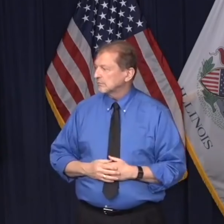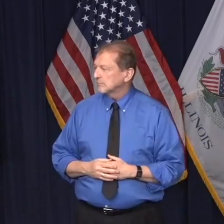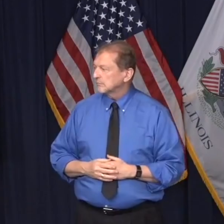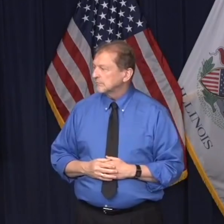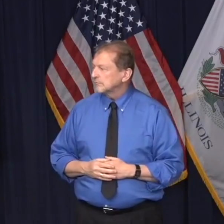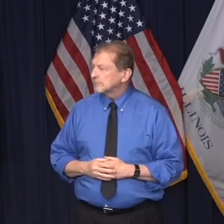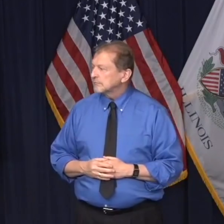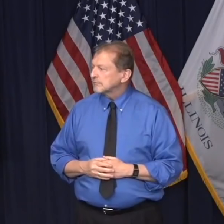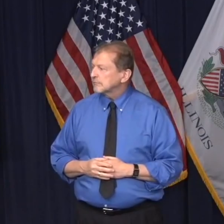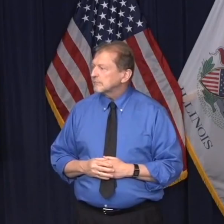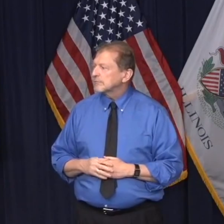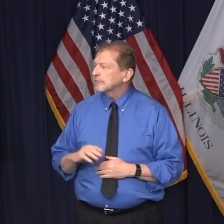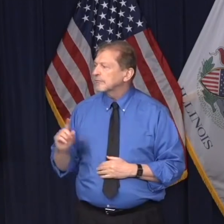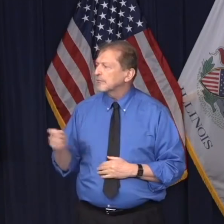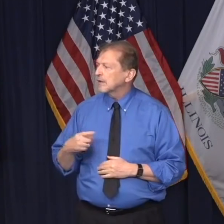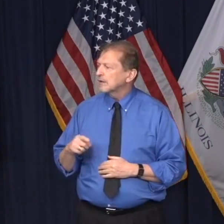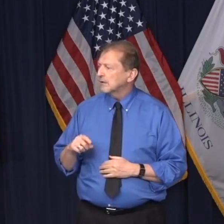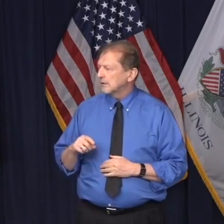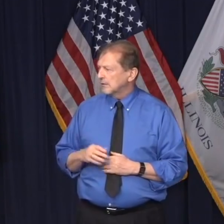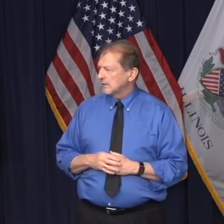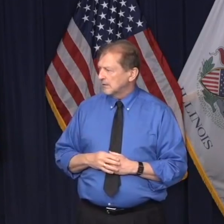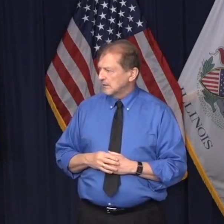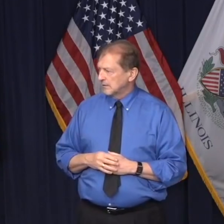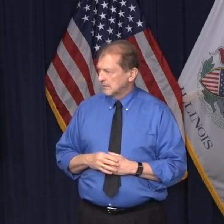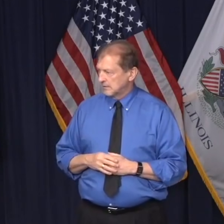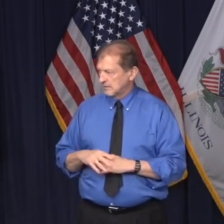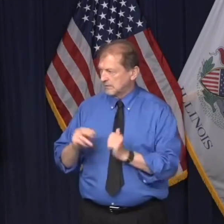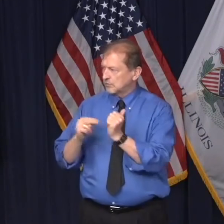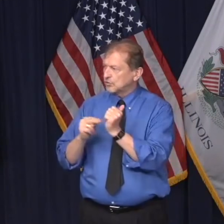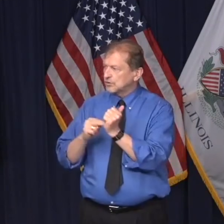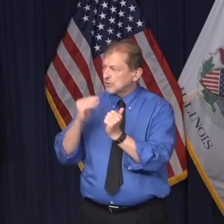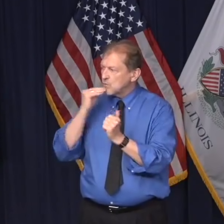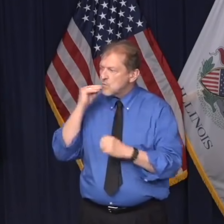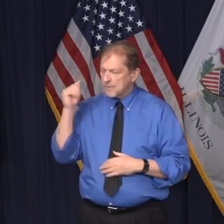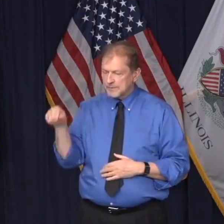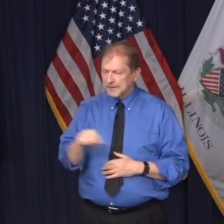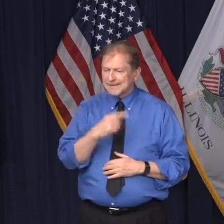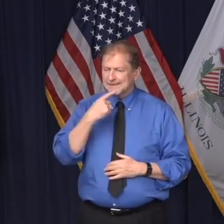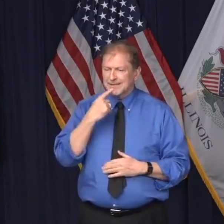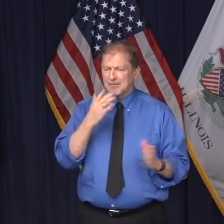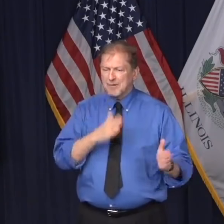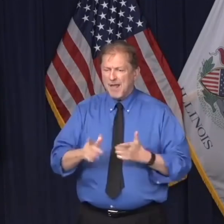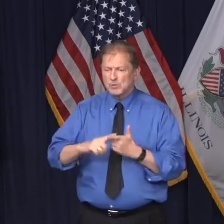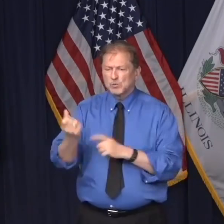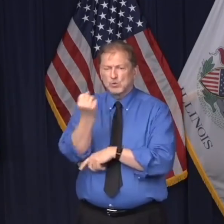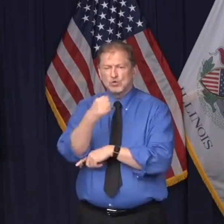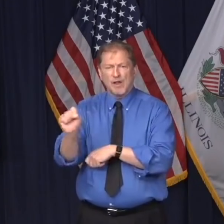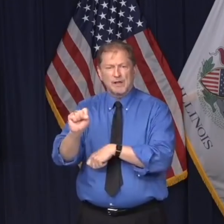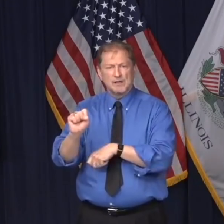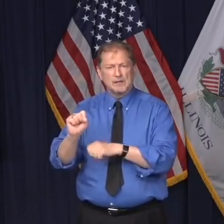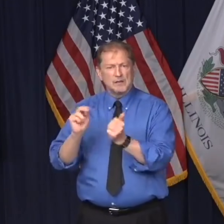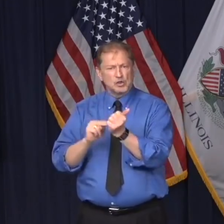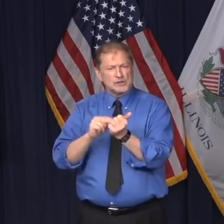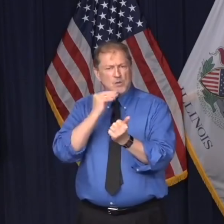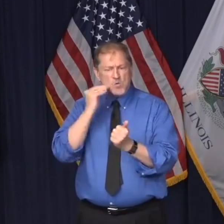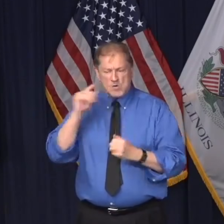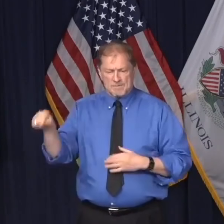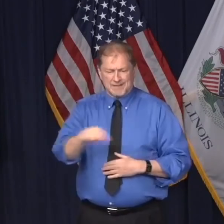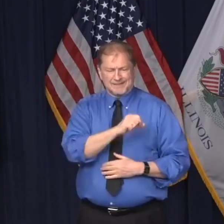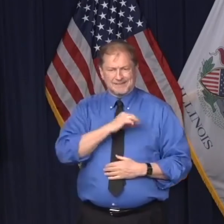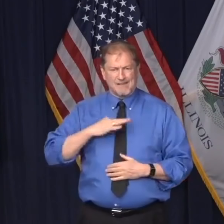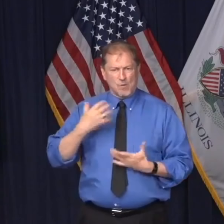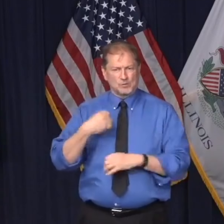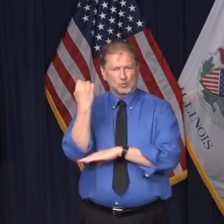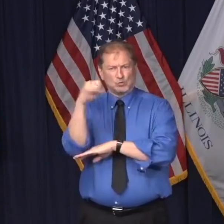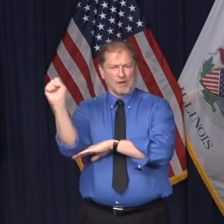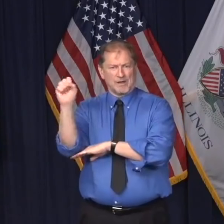Jamie Monks, SEIU has said workers at more than 40 nursing homes will strike May 8th. Have you gotten involved in the negotiations, or will you